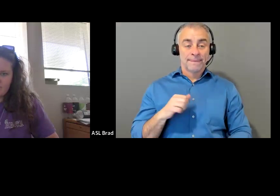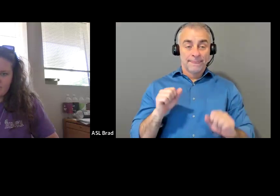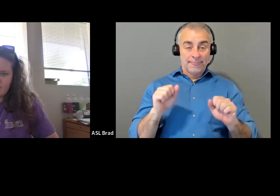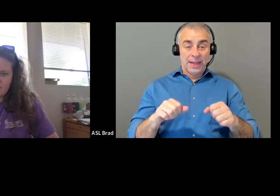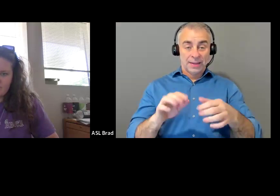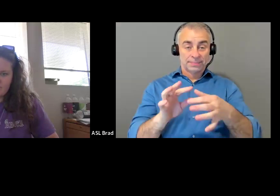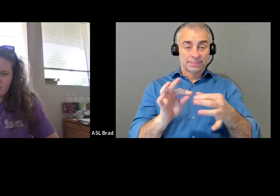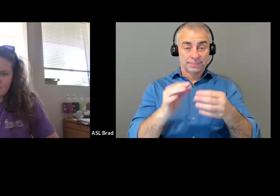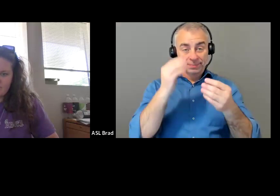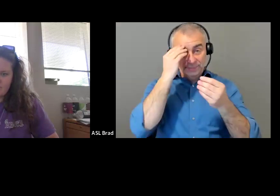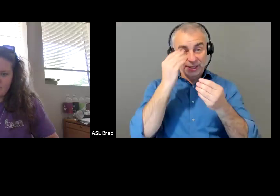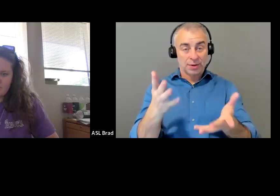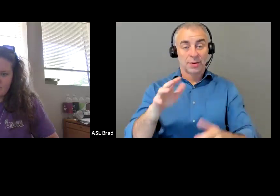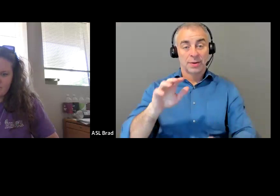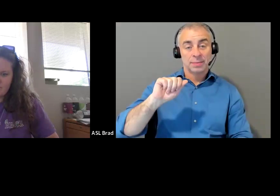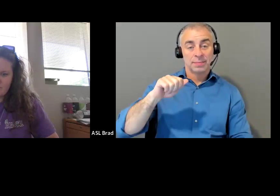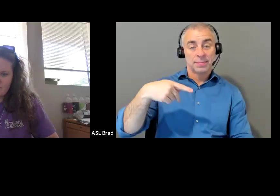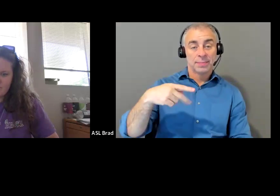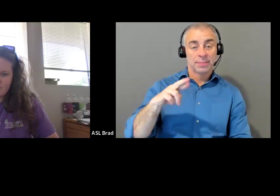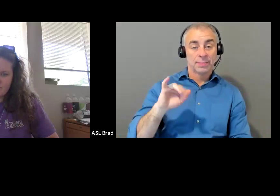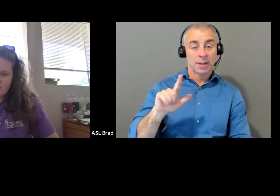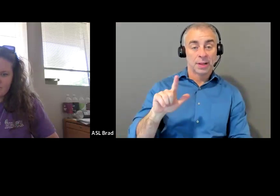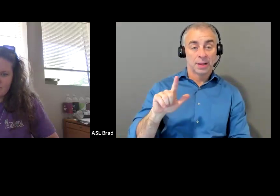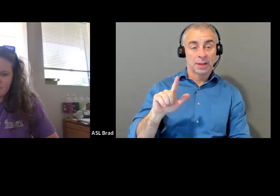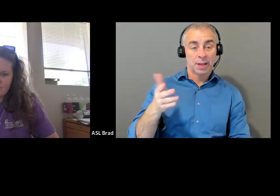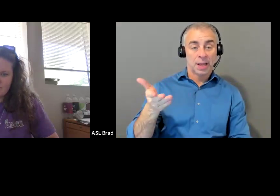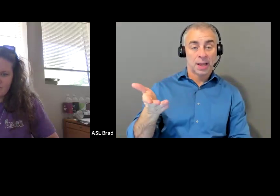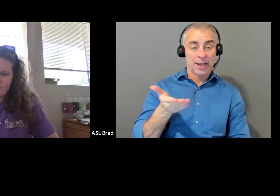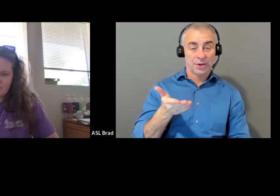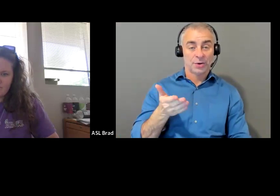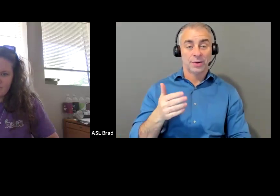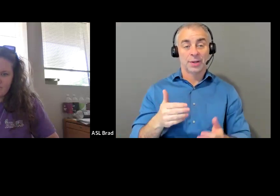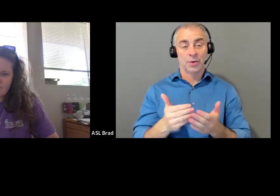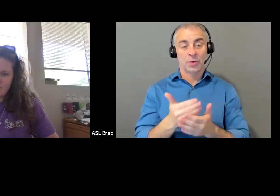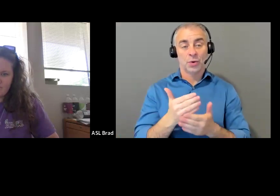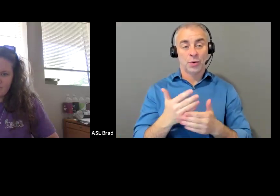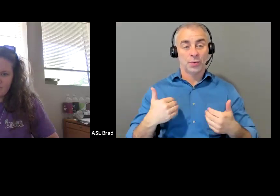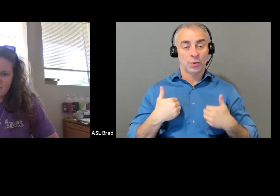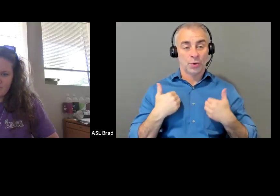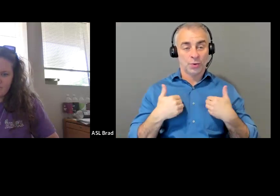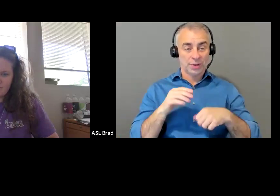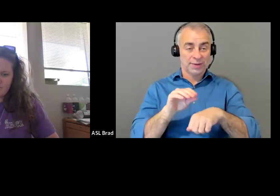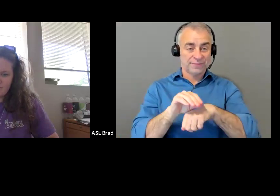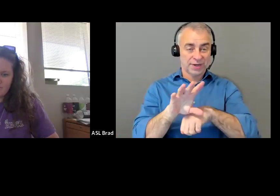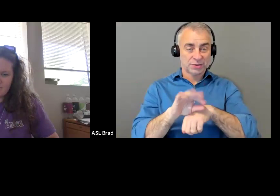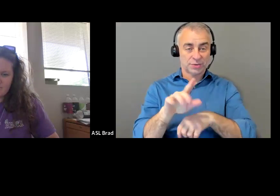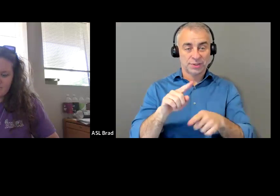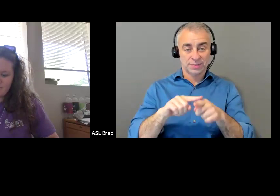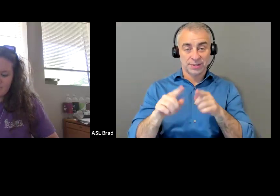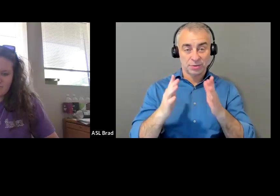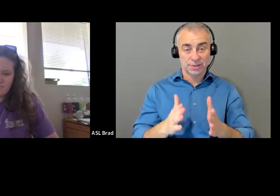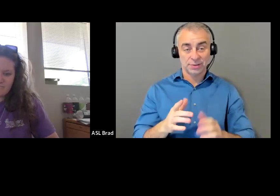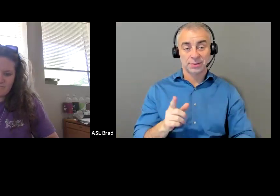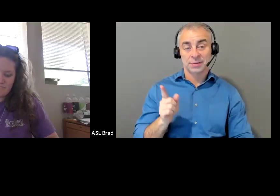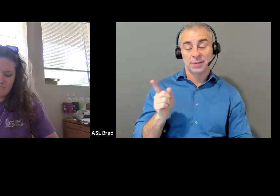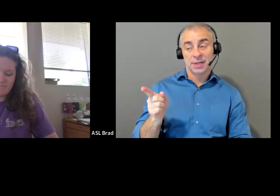April has hired a new youth advisory specialist, and he will be